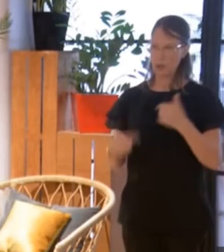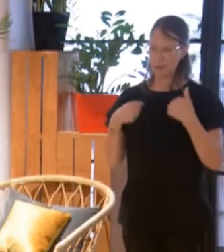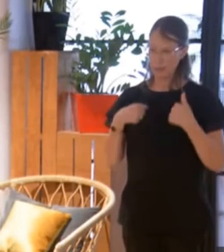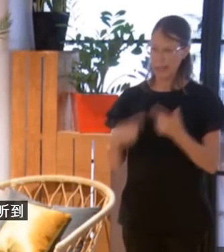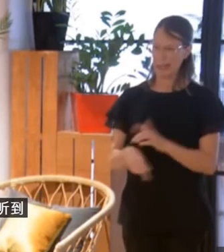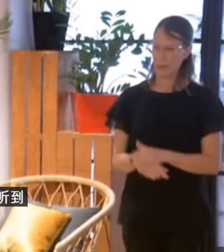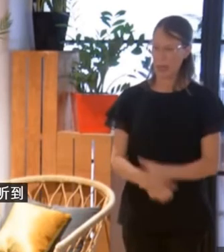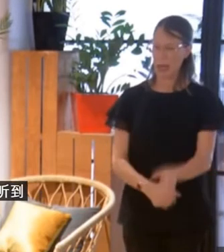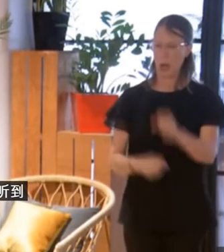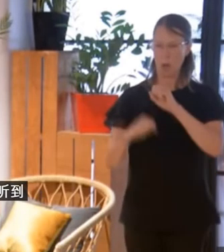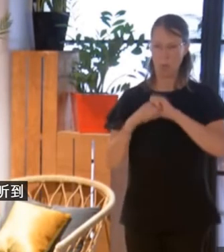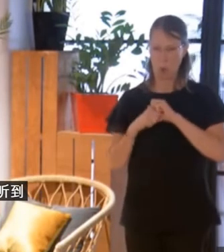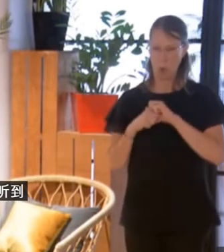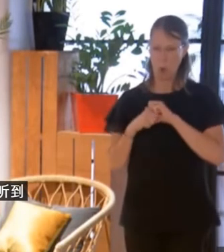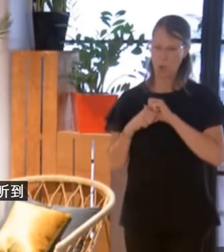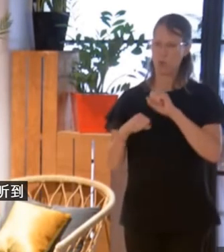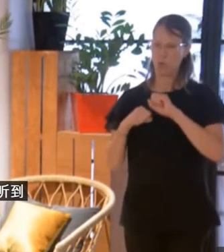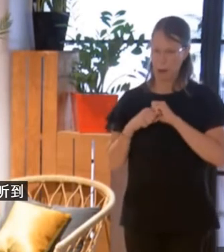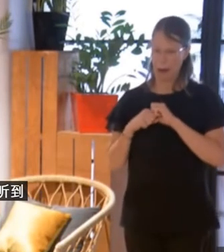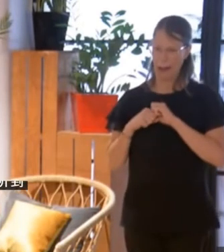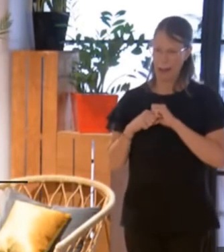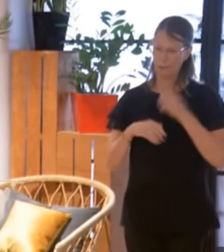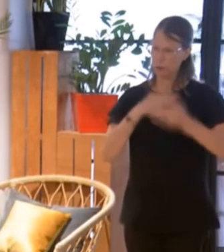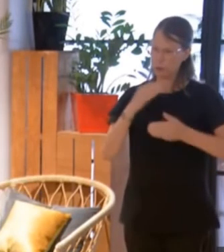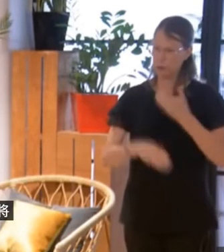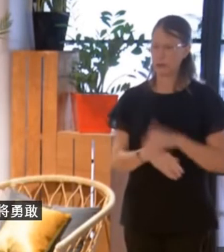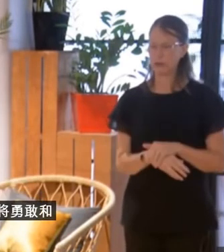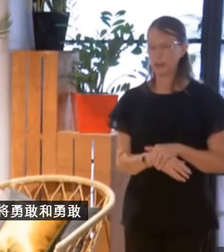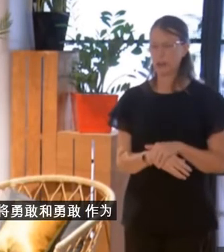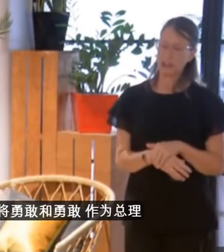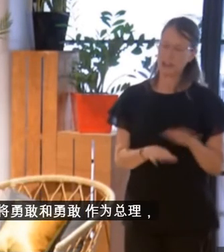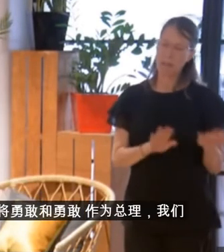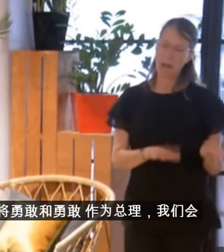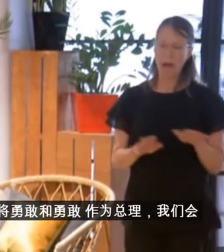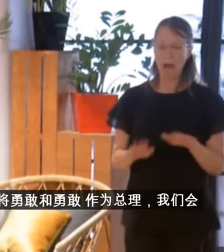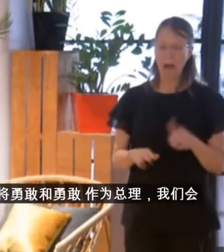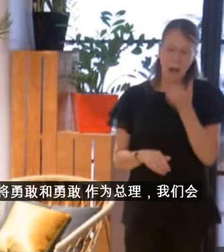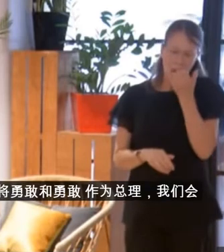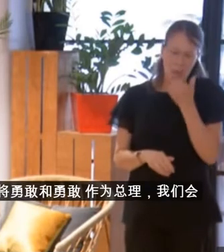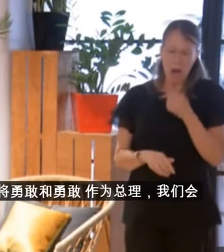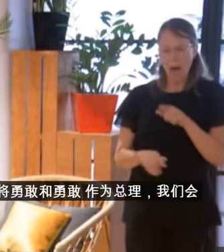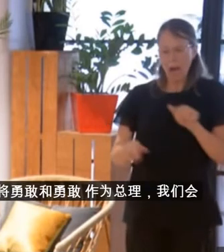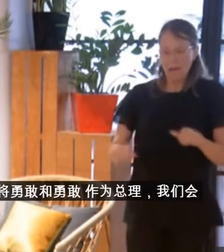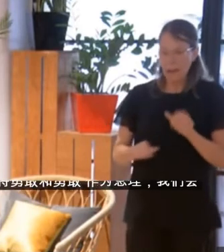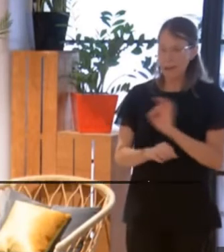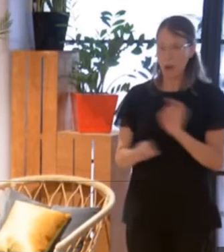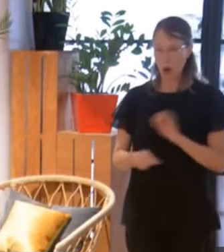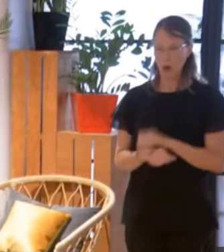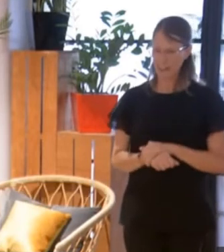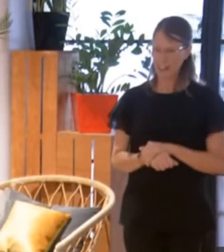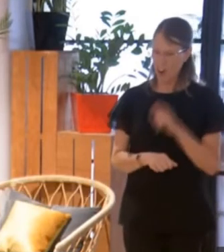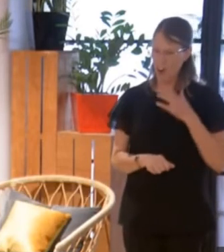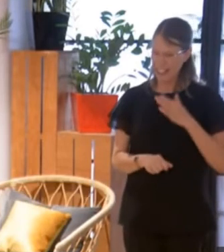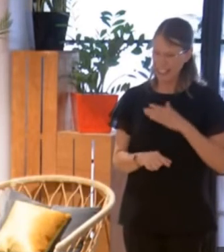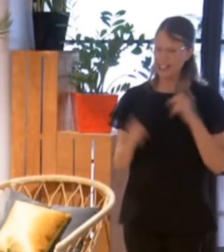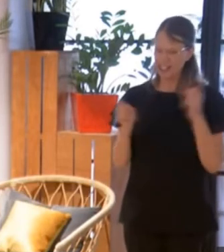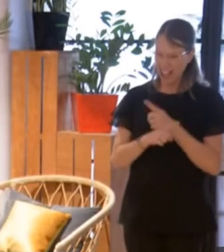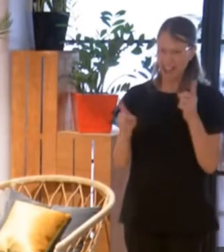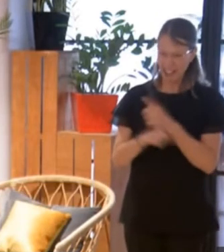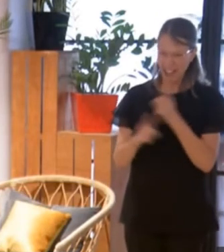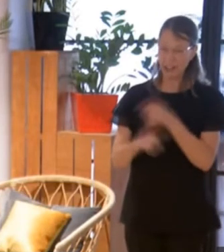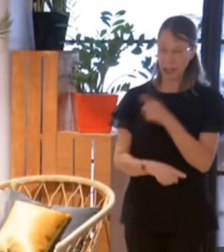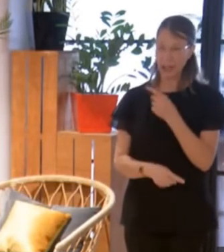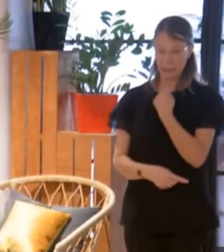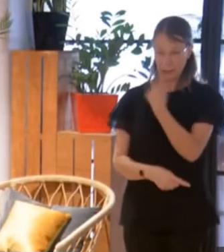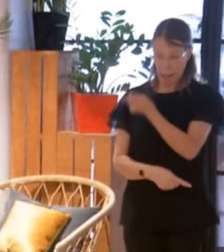this morning that that is echoed by Minister Taylor and the Premier. And we will be bold and we will be brave. As the Premier, the Minister